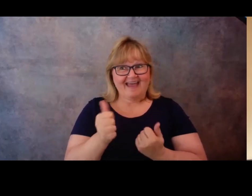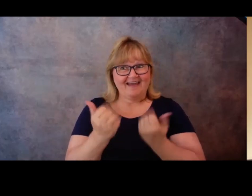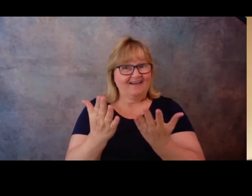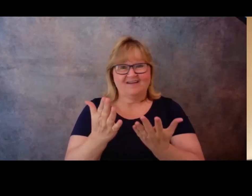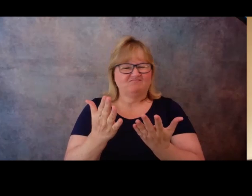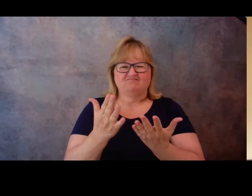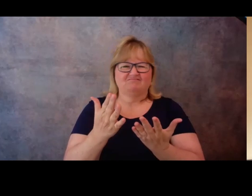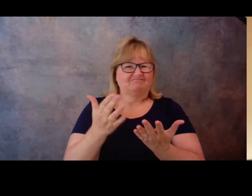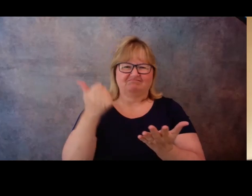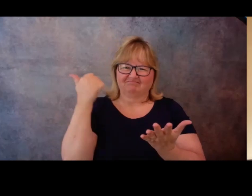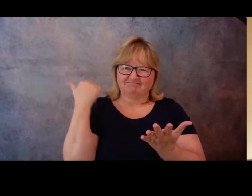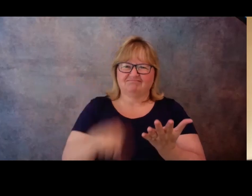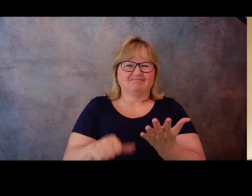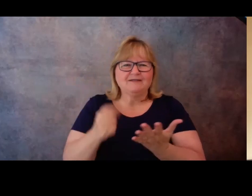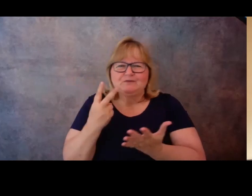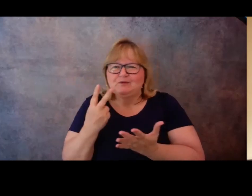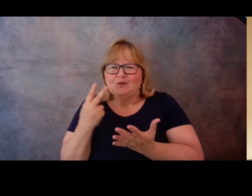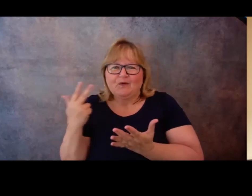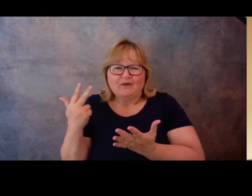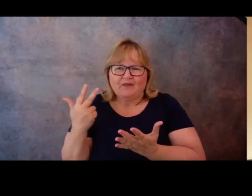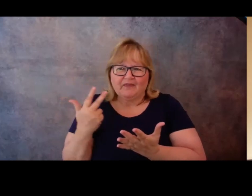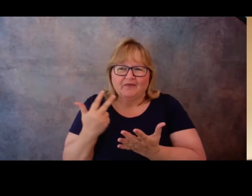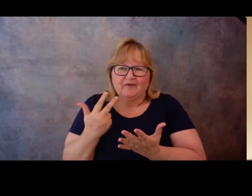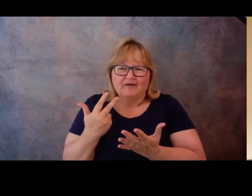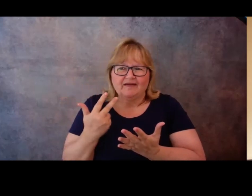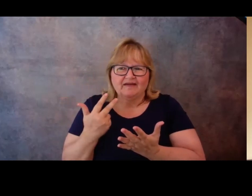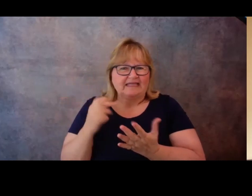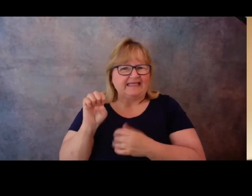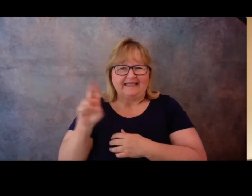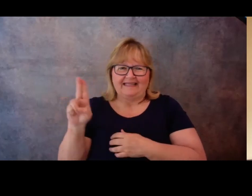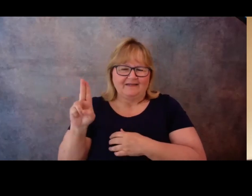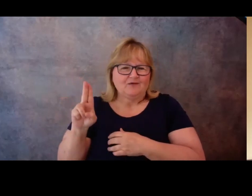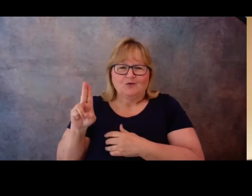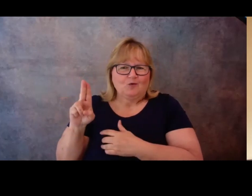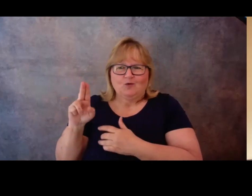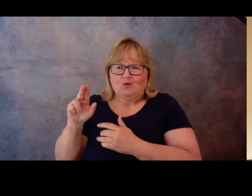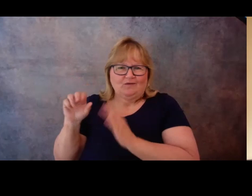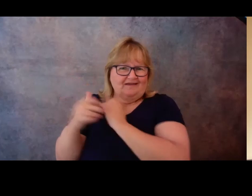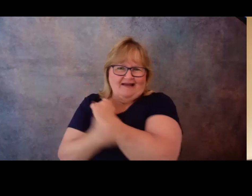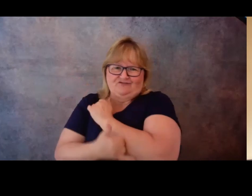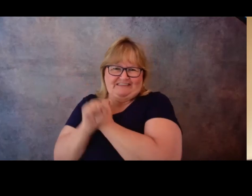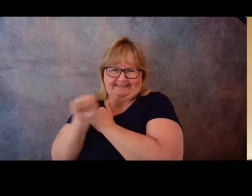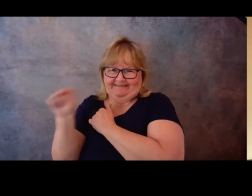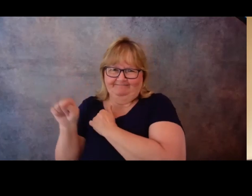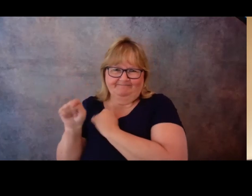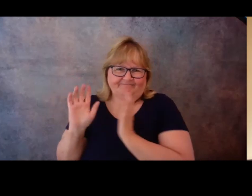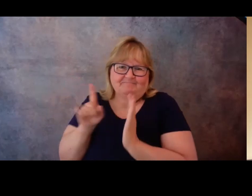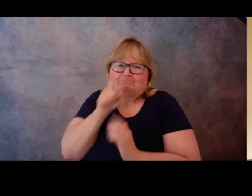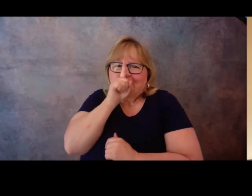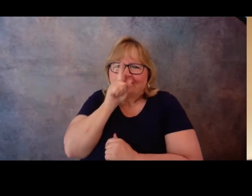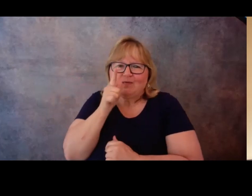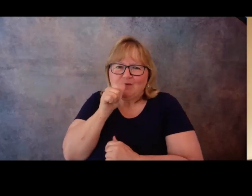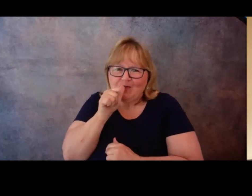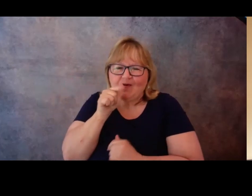torpedoed by 2 or 3 EU member states. I won't mention them here, but the Office of the